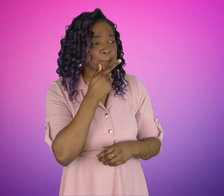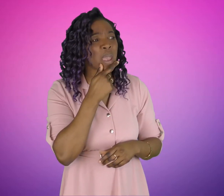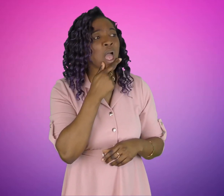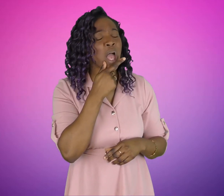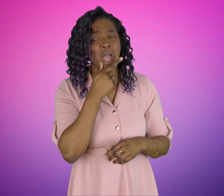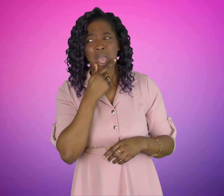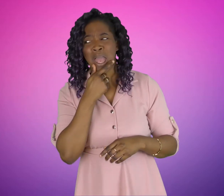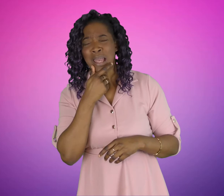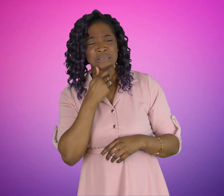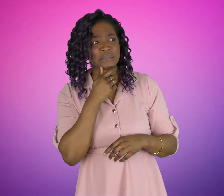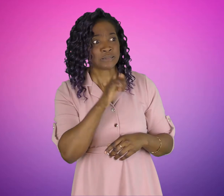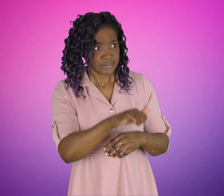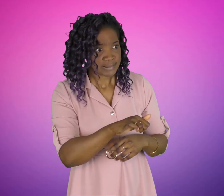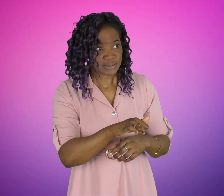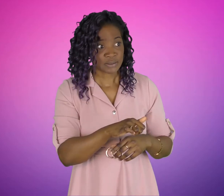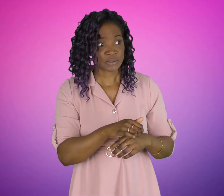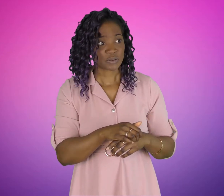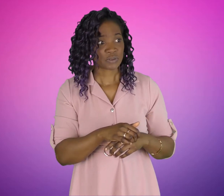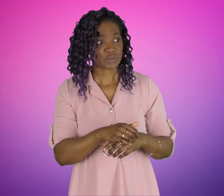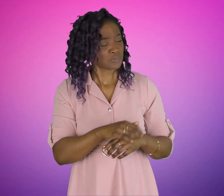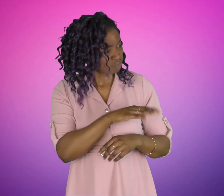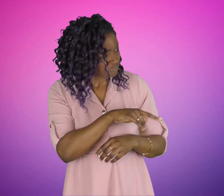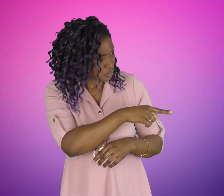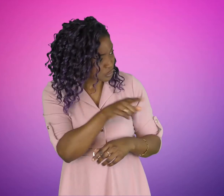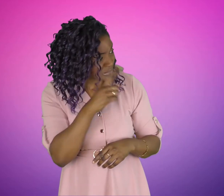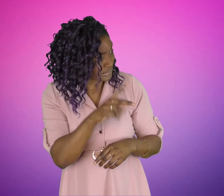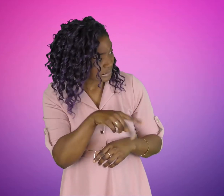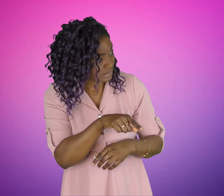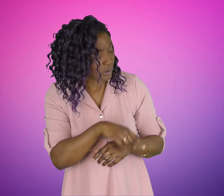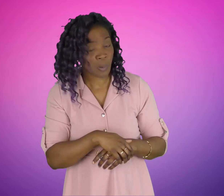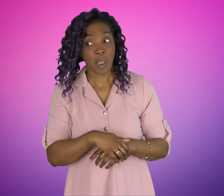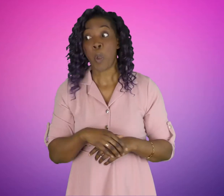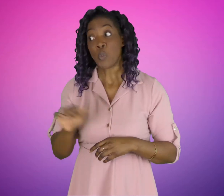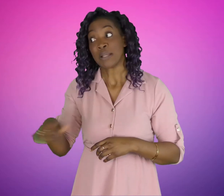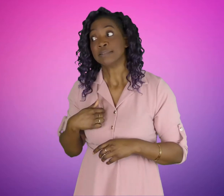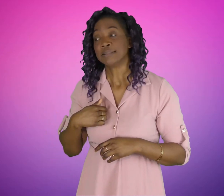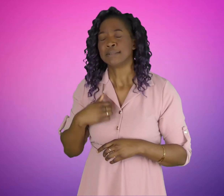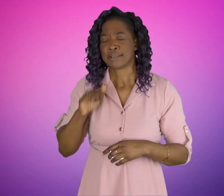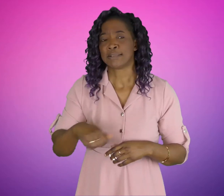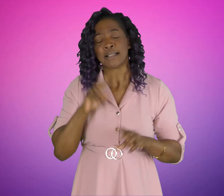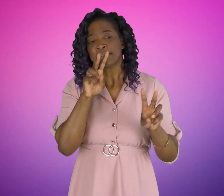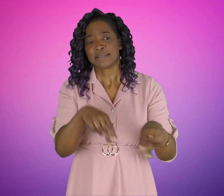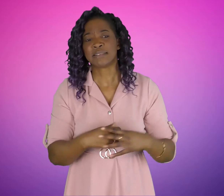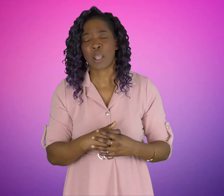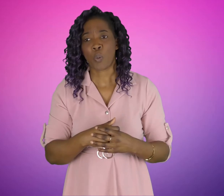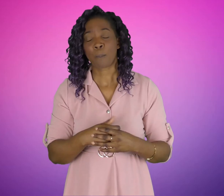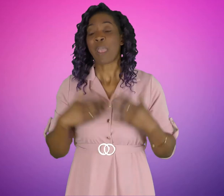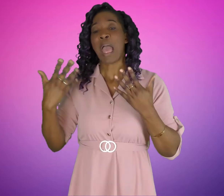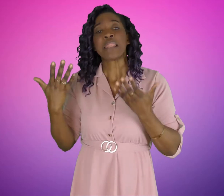Do you see? I do see. Do you see, Annunciata?